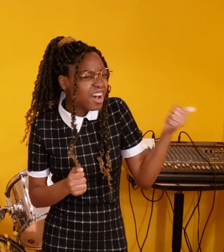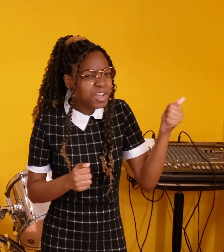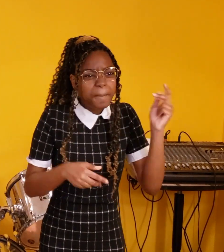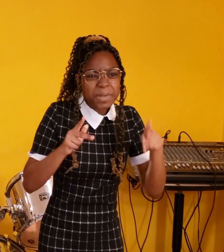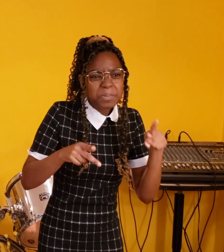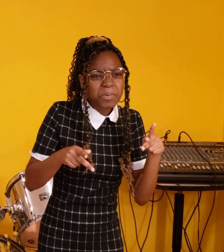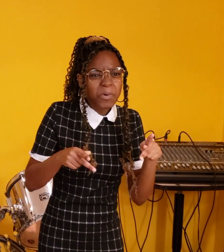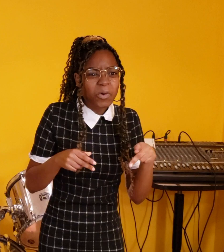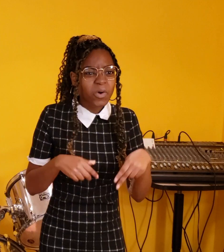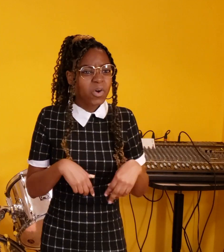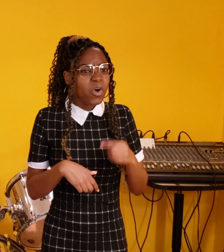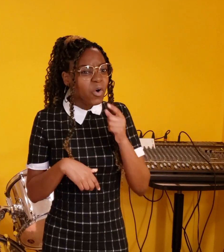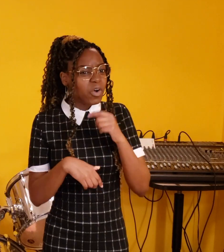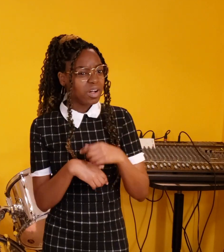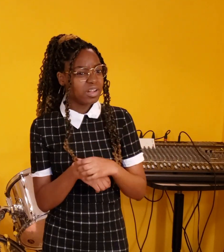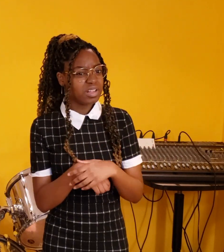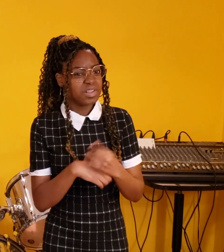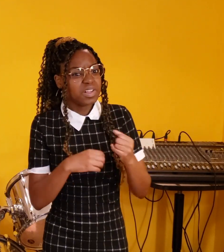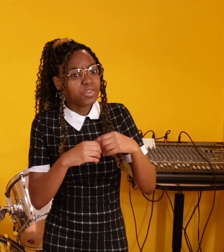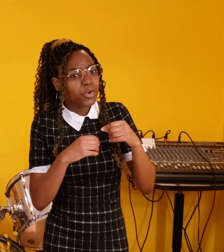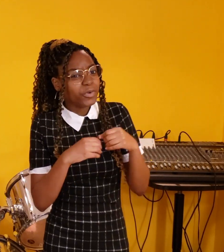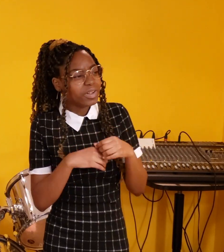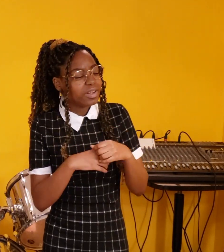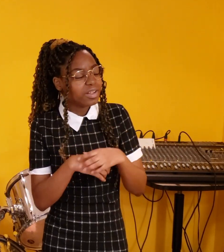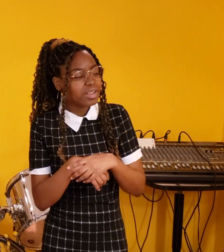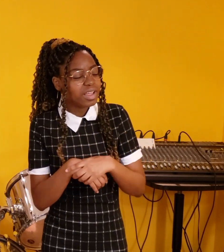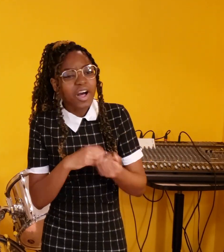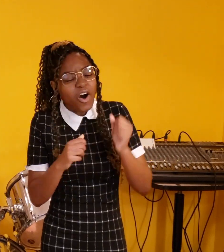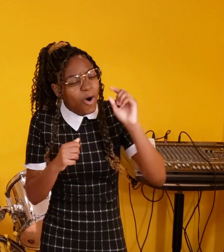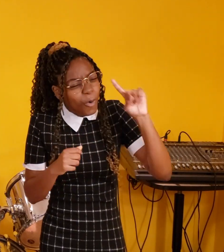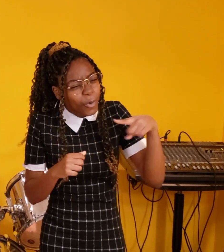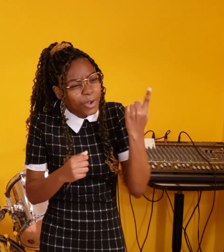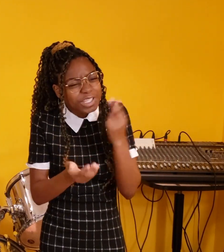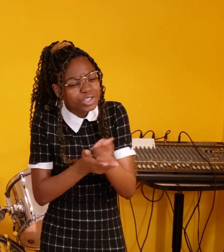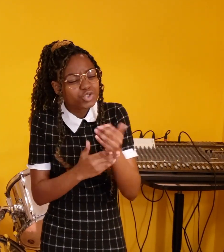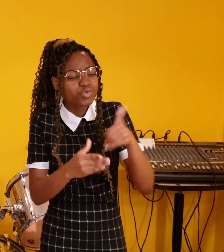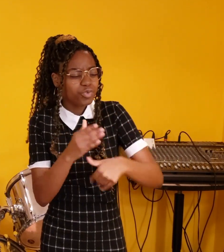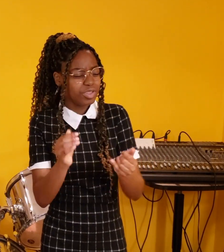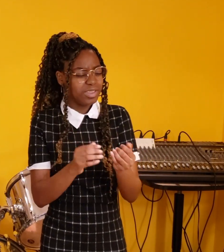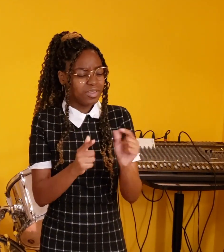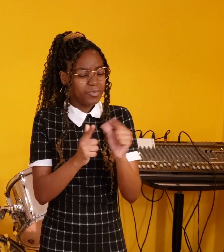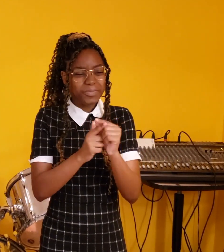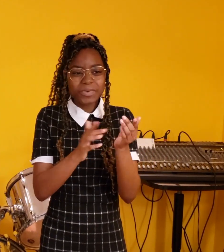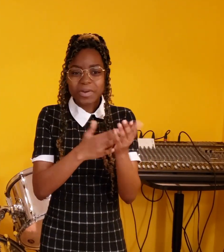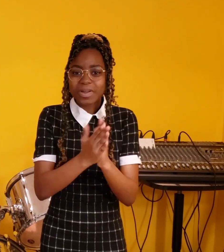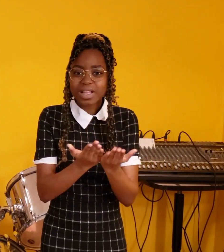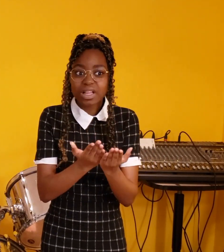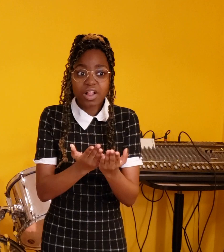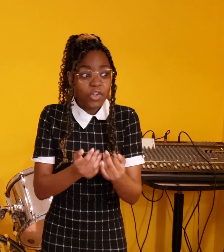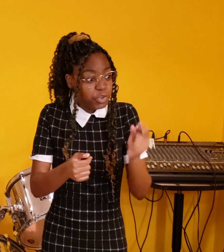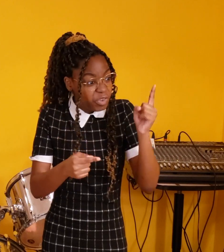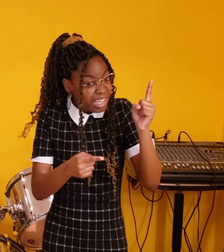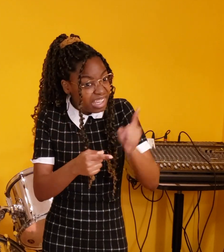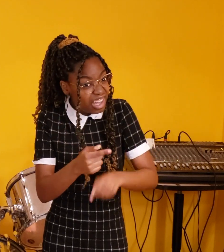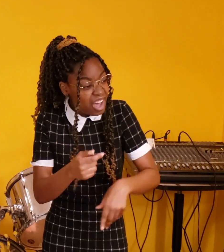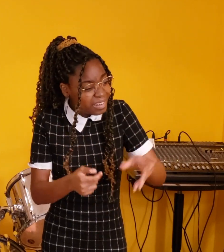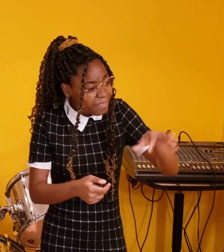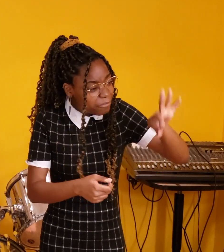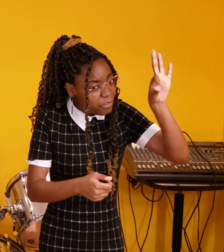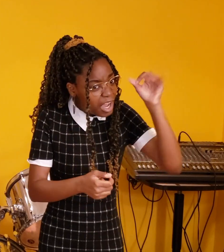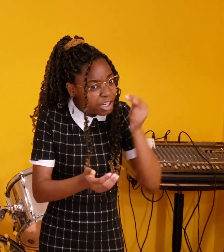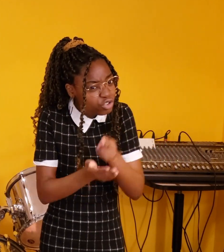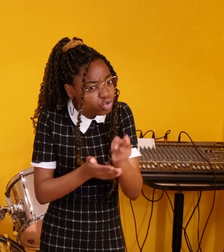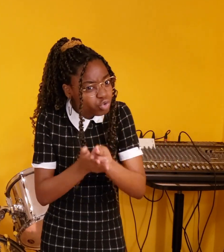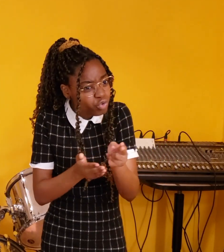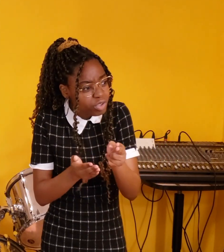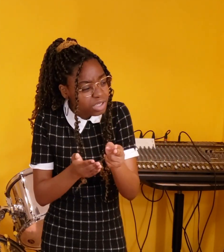I had a vision, I had a dream. No, you get the truth right here from the word of God. You can't go outside of this book. You can't go outside of this book